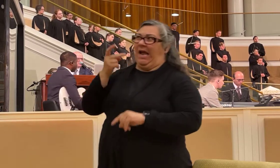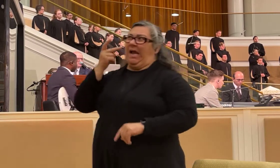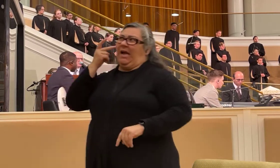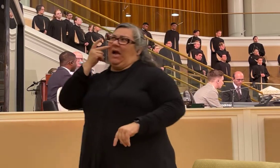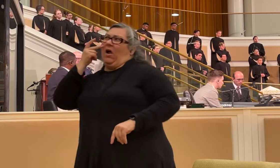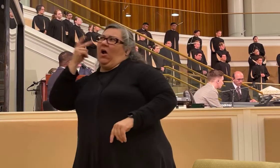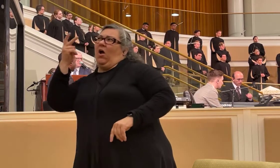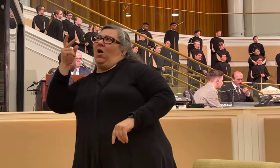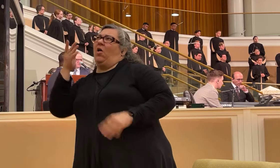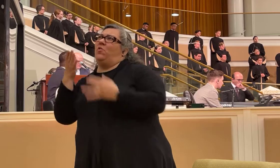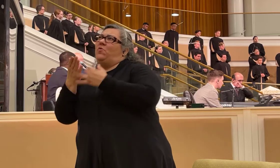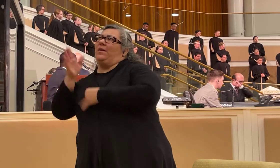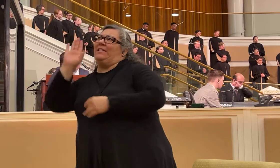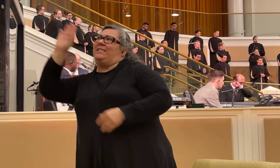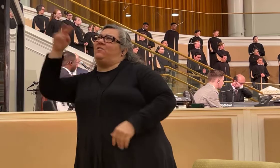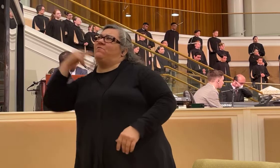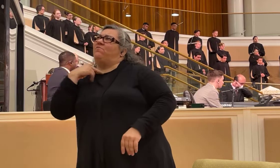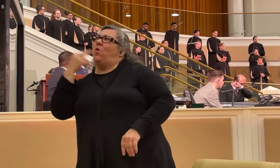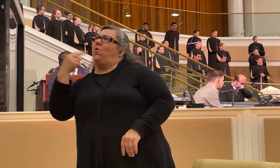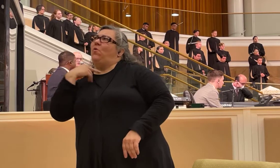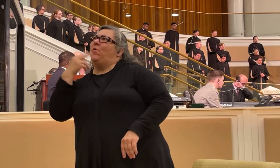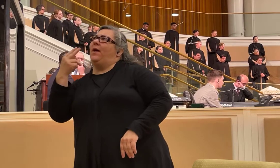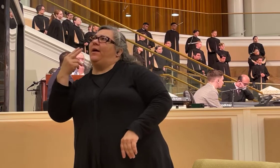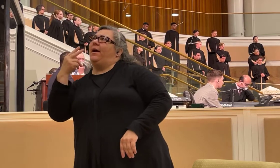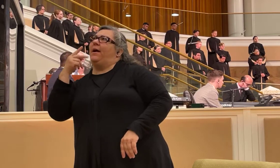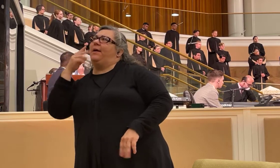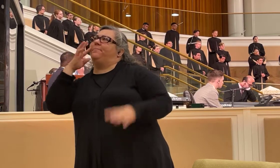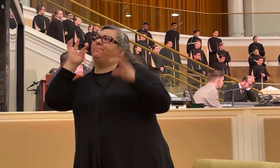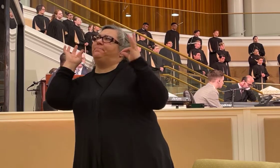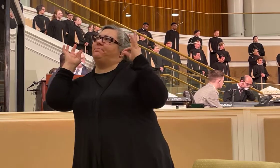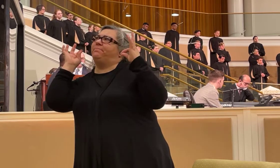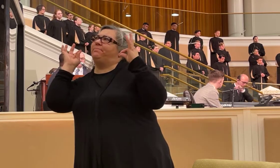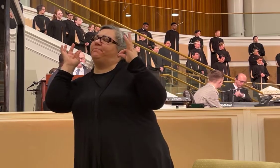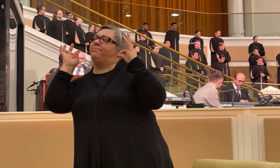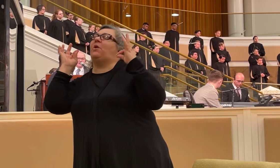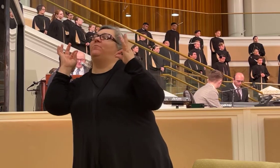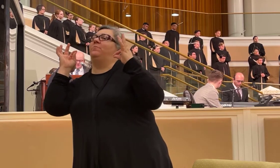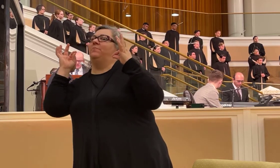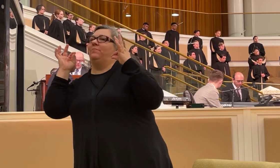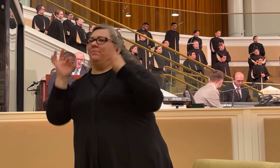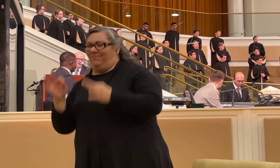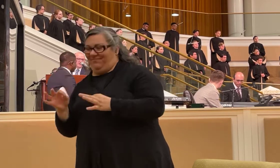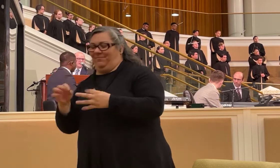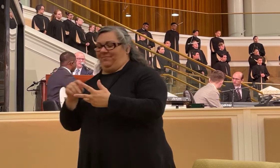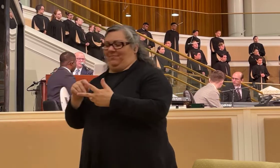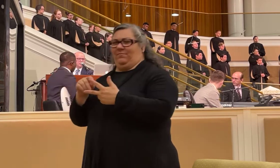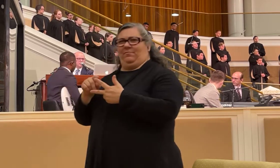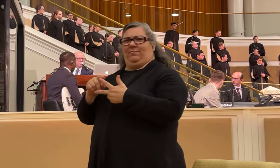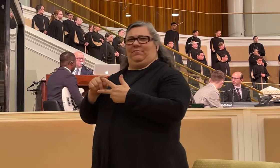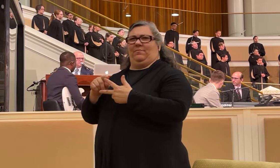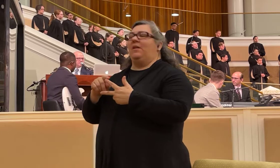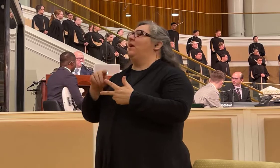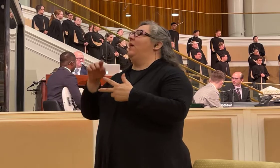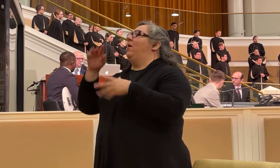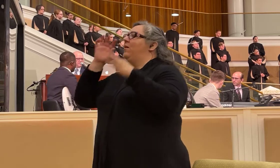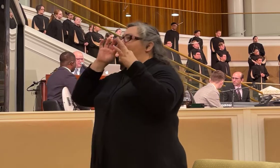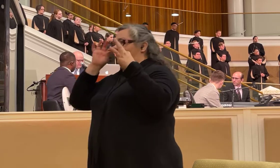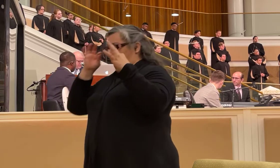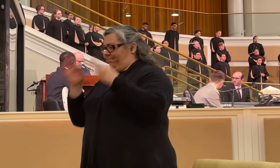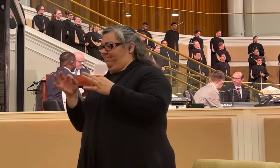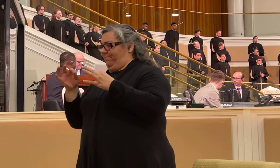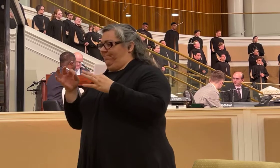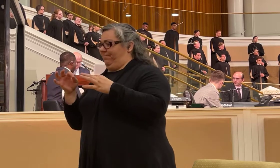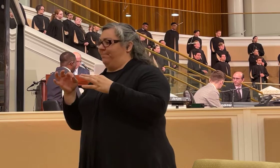the voice of God. And he makes his decision based on revelational knowledge of the future, and then he